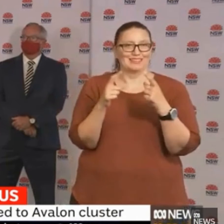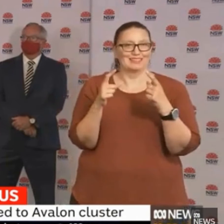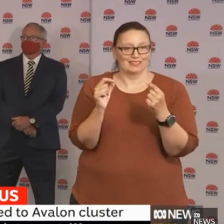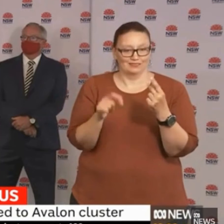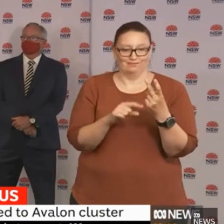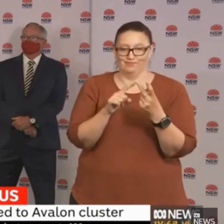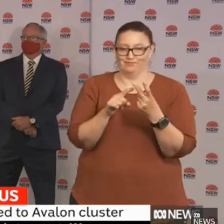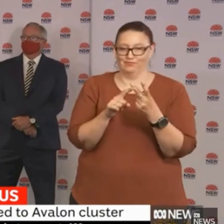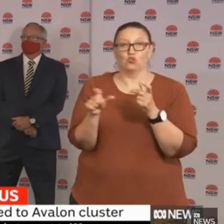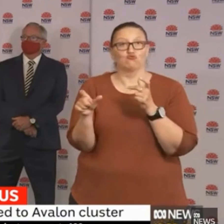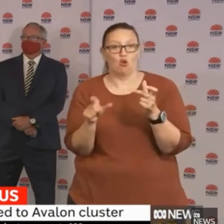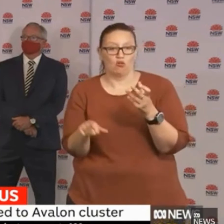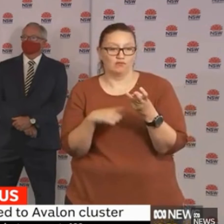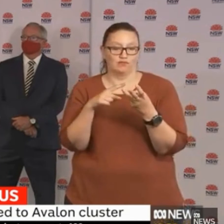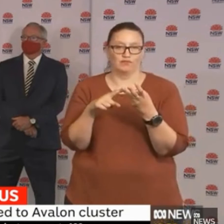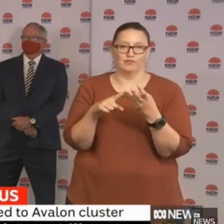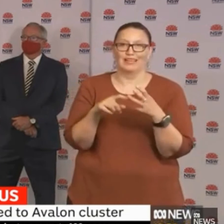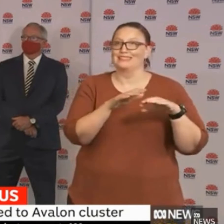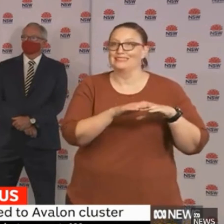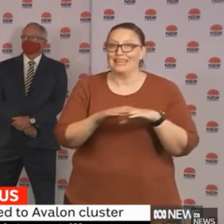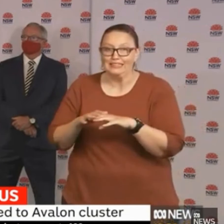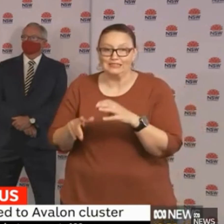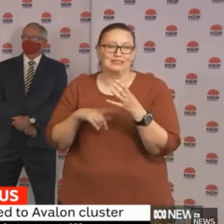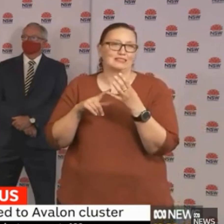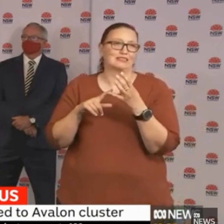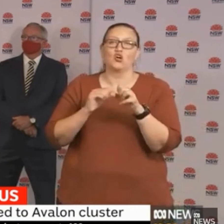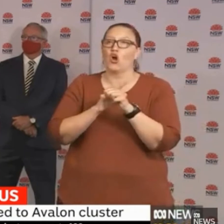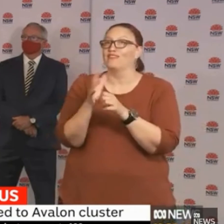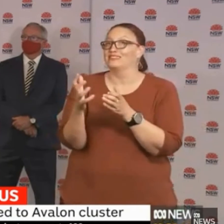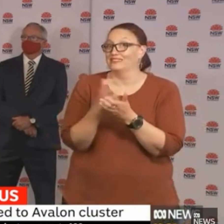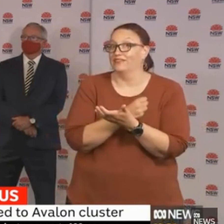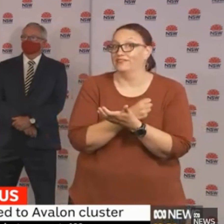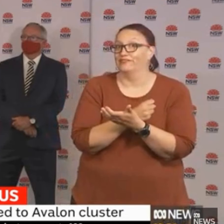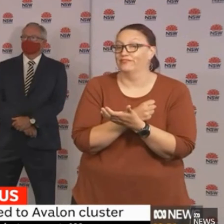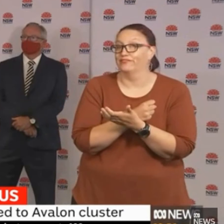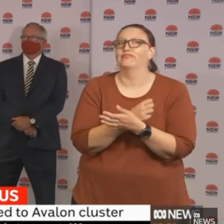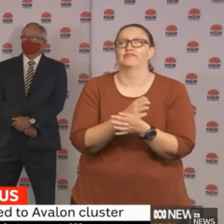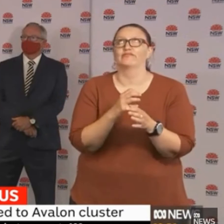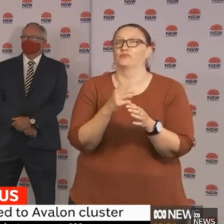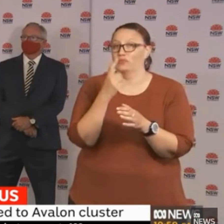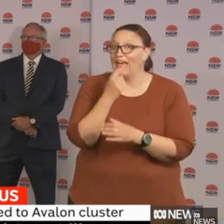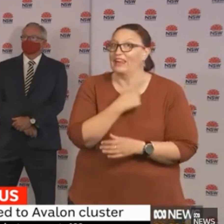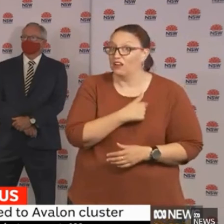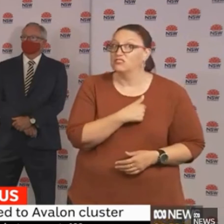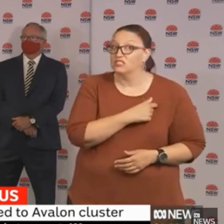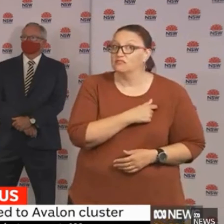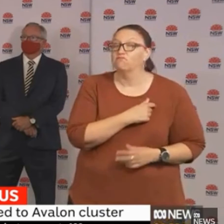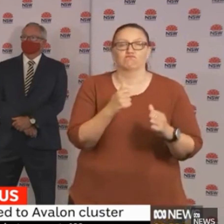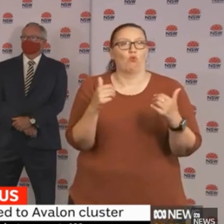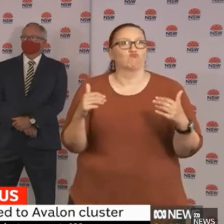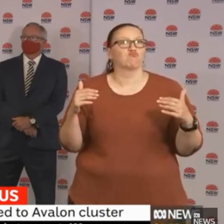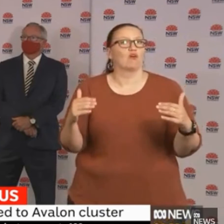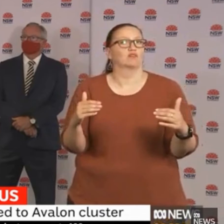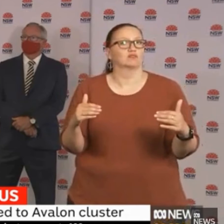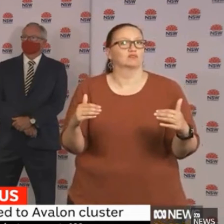event with people coming in and out, and many of those events are family-focused and finish at 9:30 or 10 o'clock, Health is still okay for that to